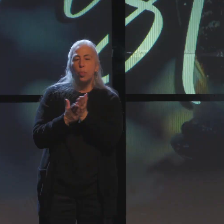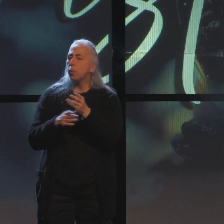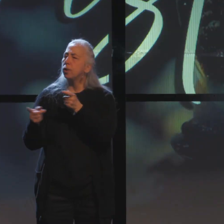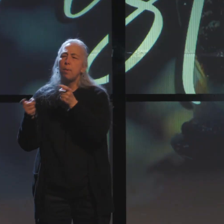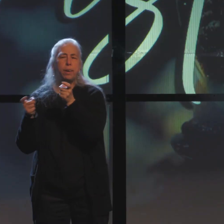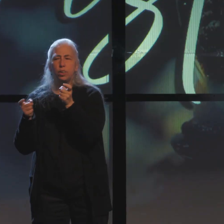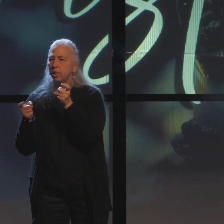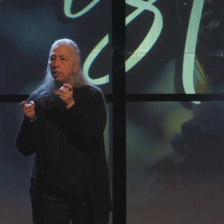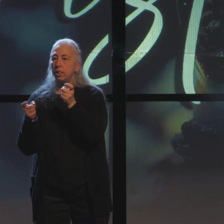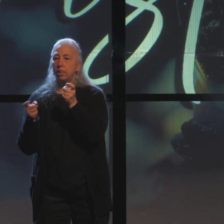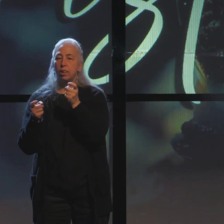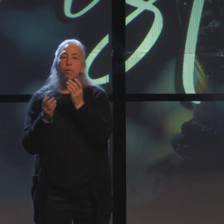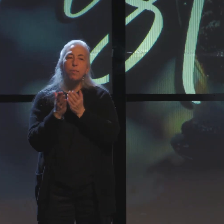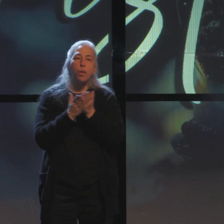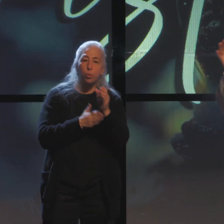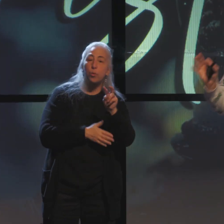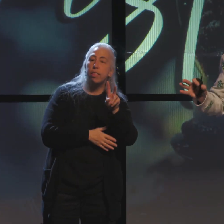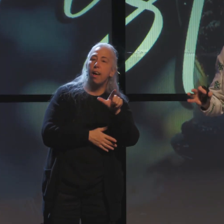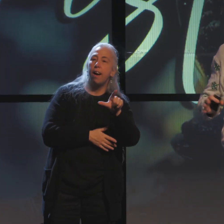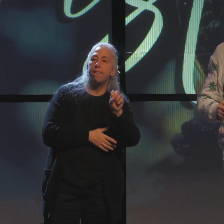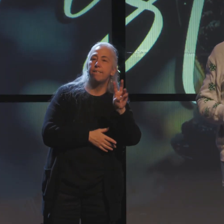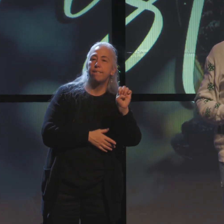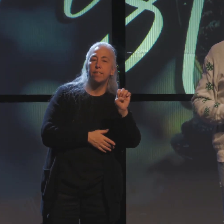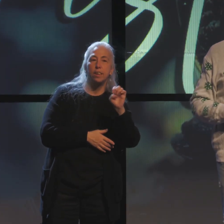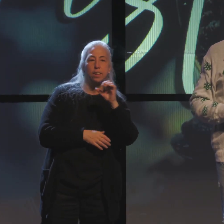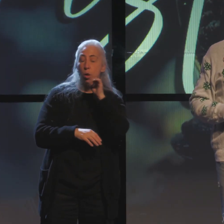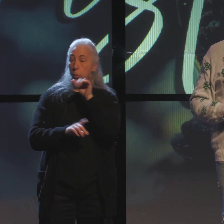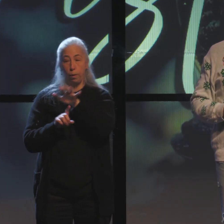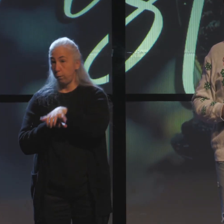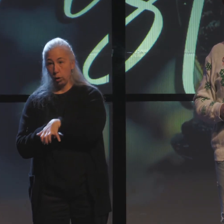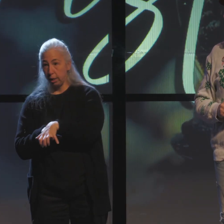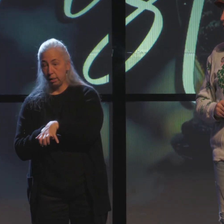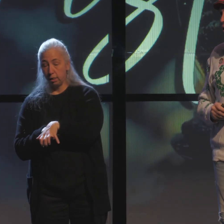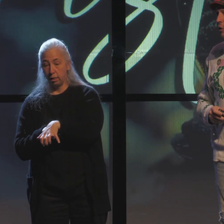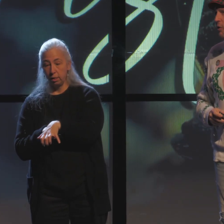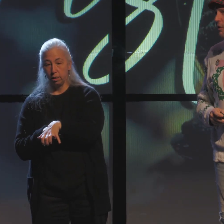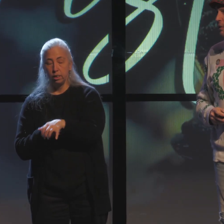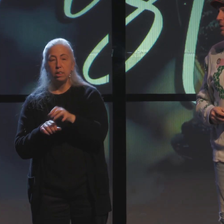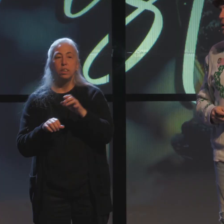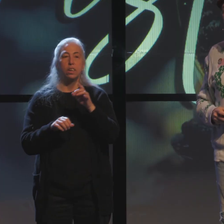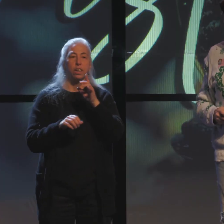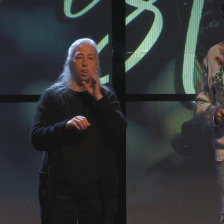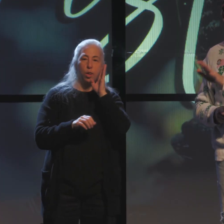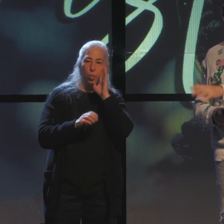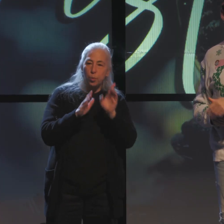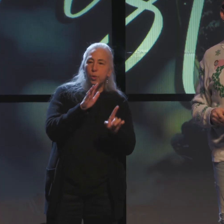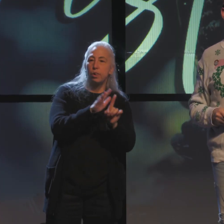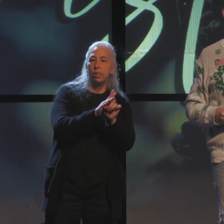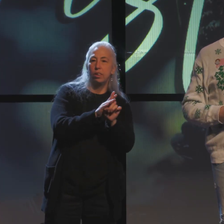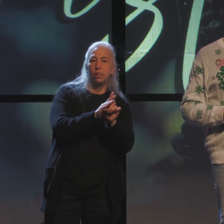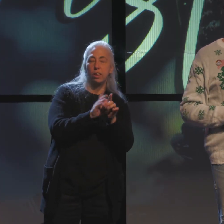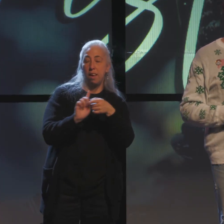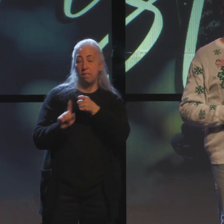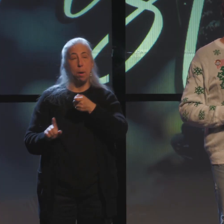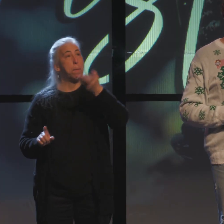not through force, but it's through presence. Not from a throne, but from a